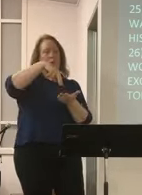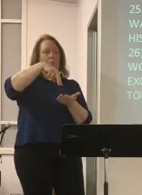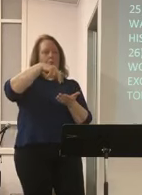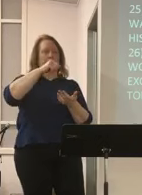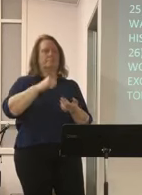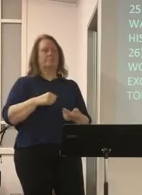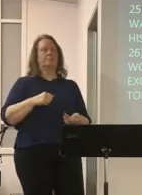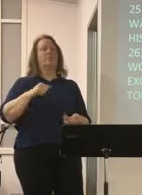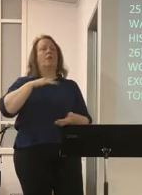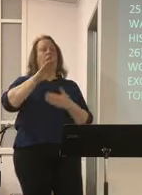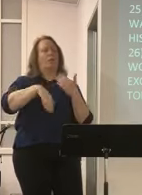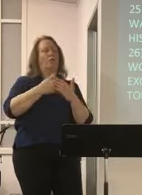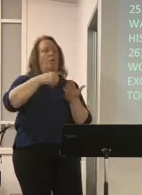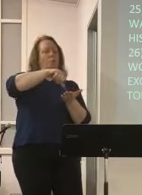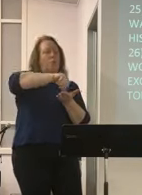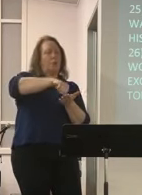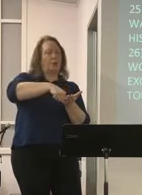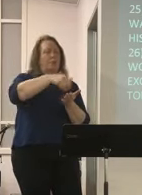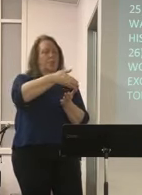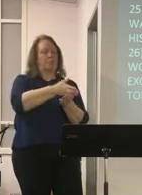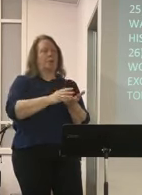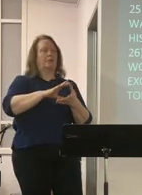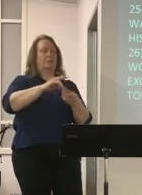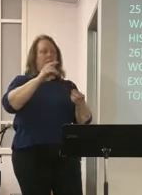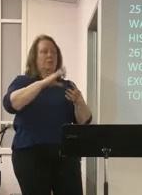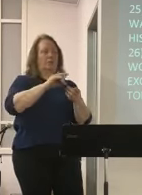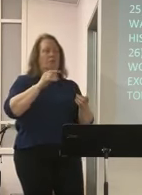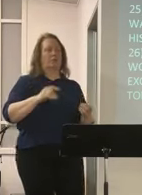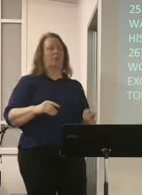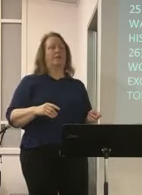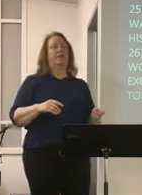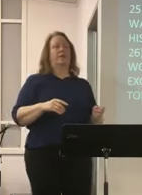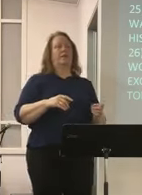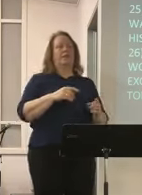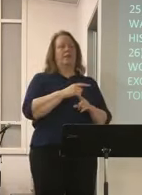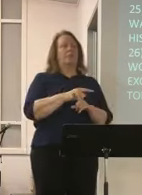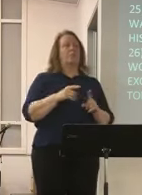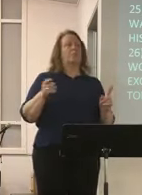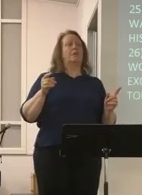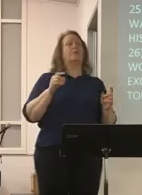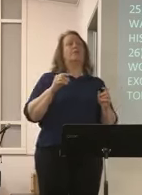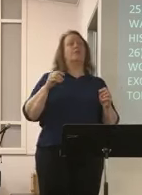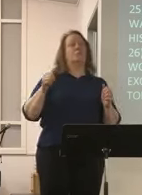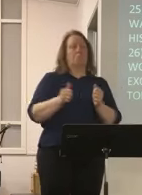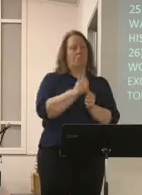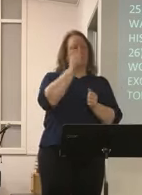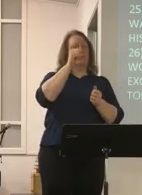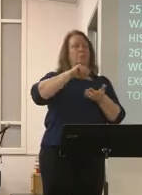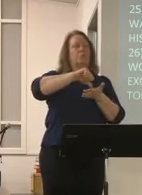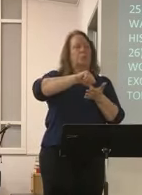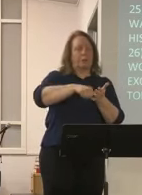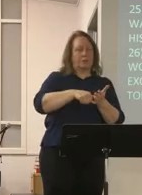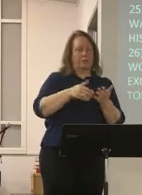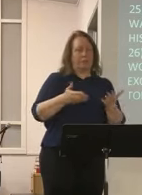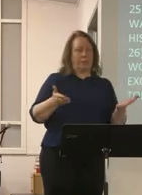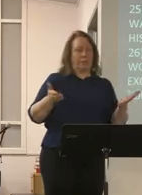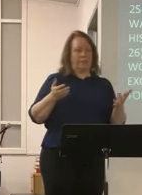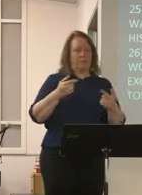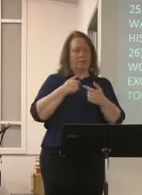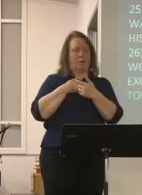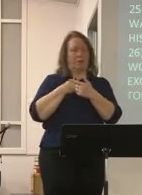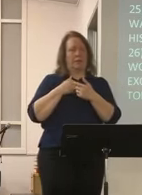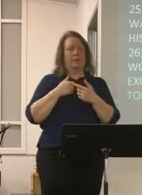parts of this story. But that's not the most impressive thing to me in this story. The most